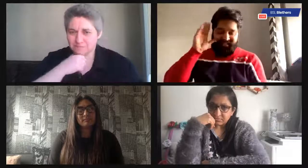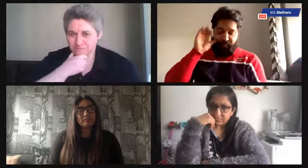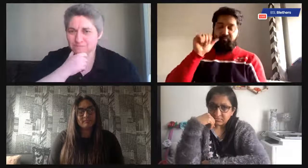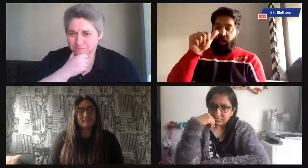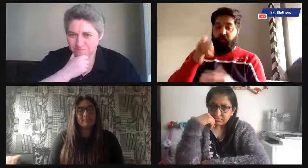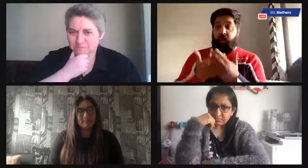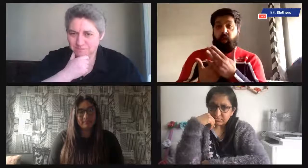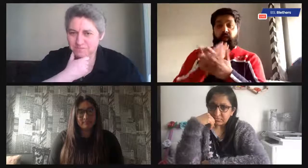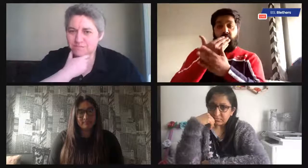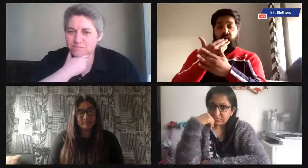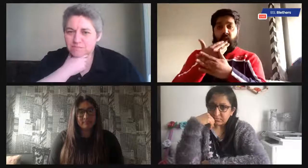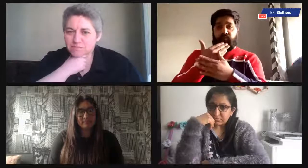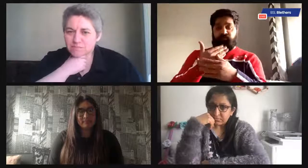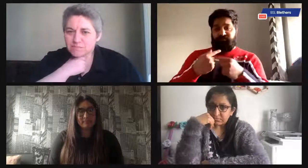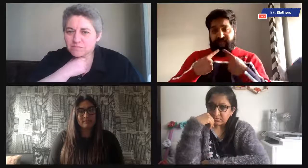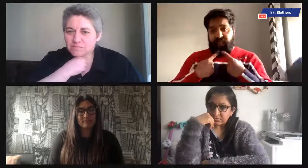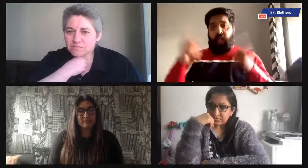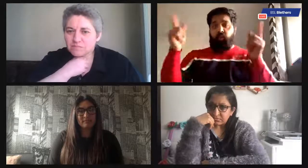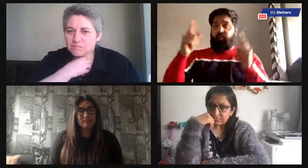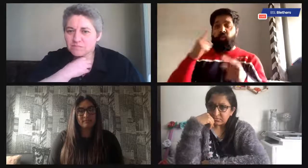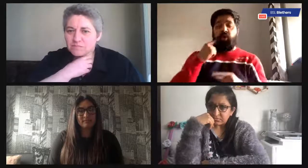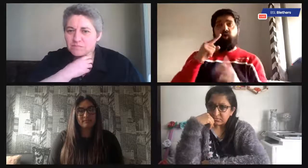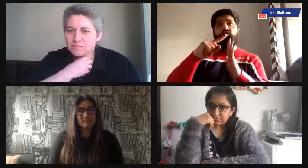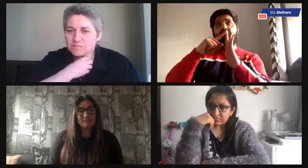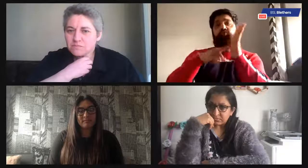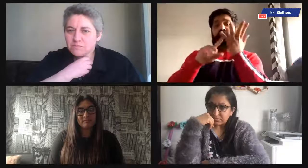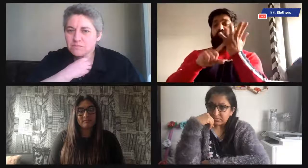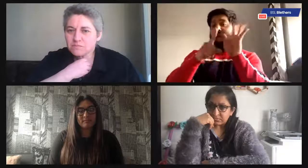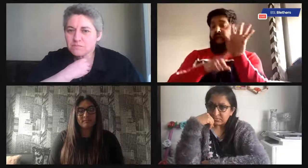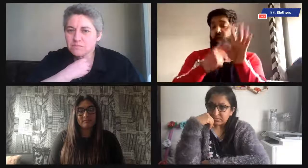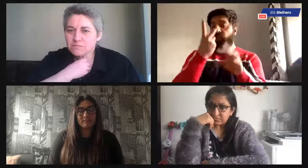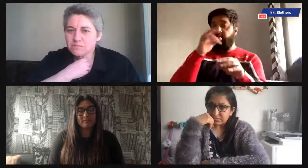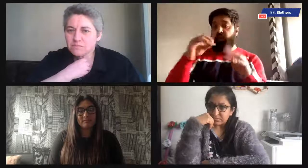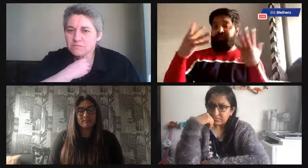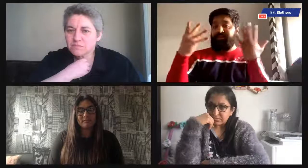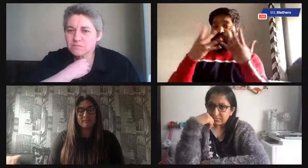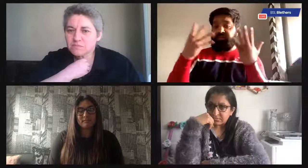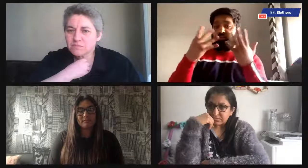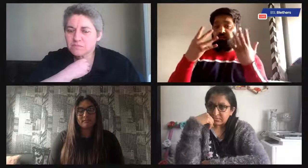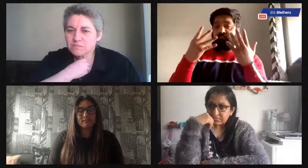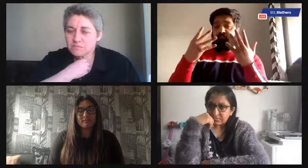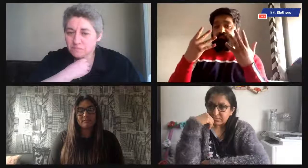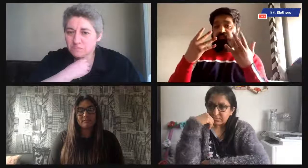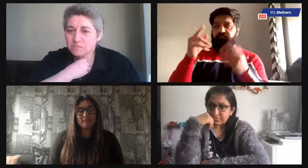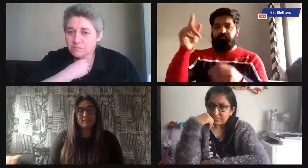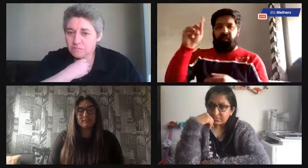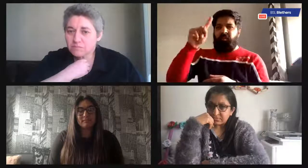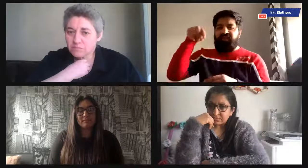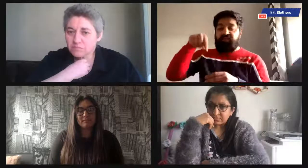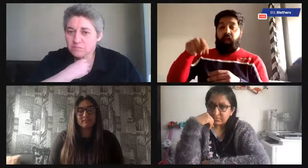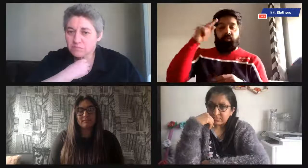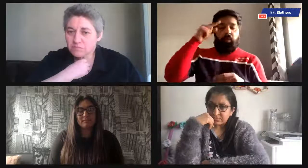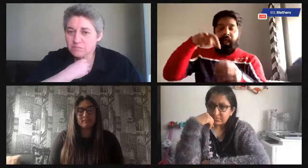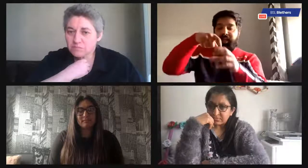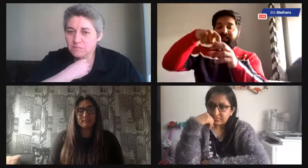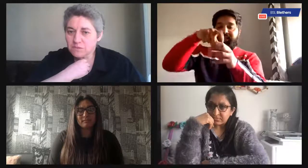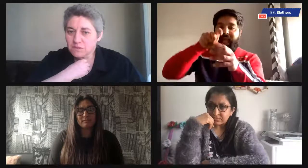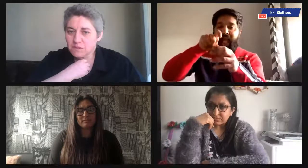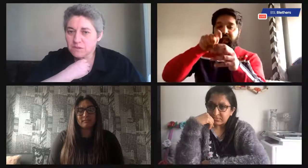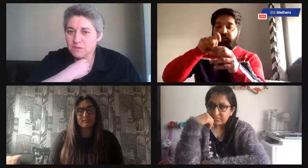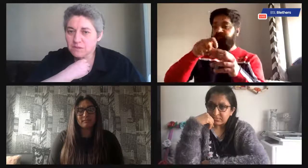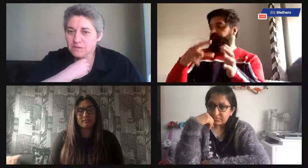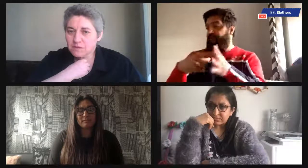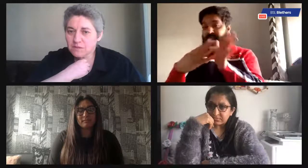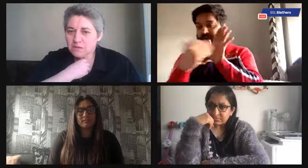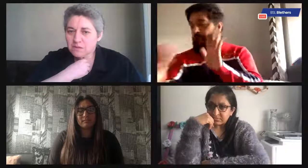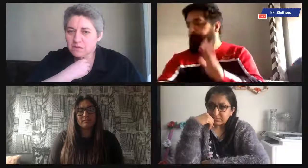Sainsbury's. Sainsbury's, yeah, yep, that's my signs for Sainsbury's. Well, it just newly announced in July 2019 that